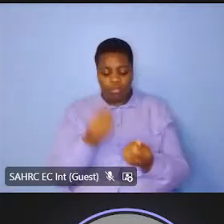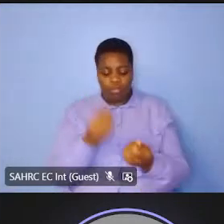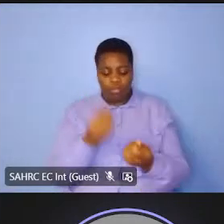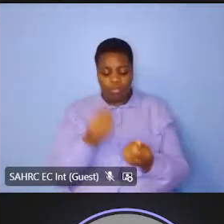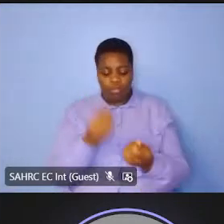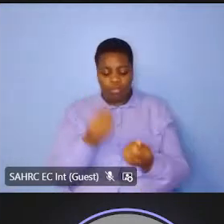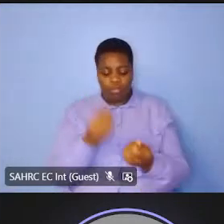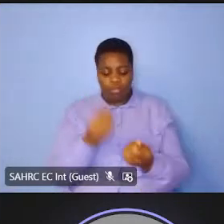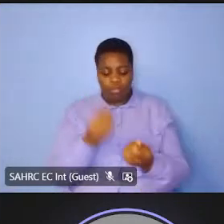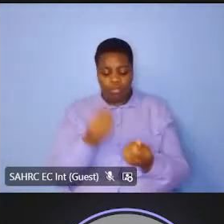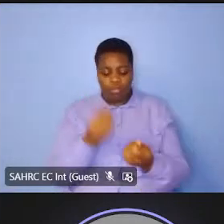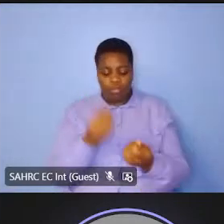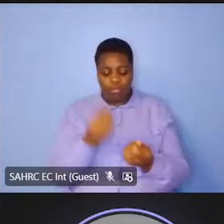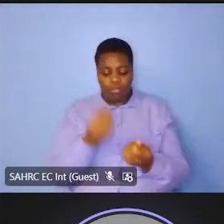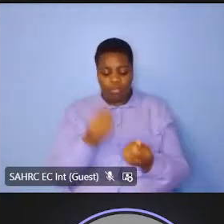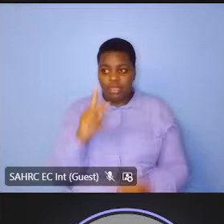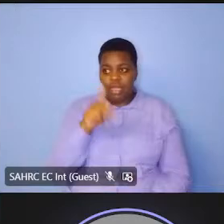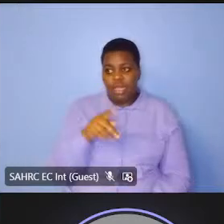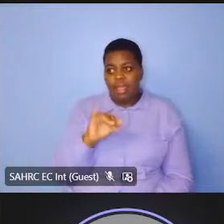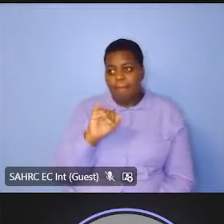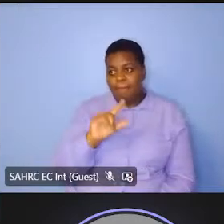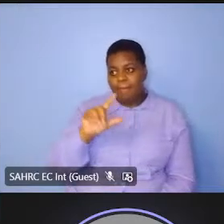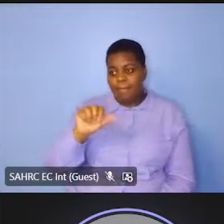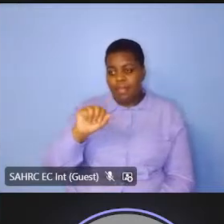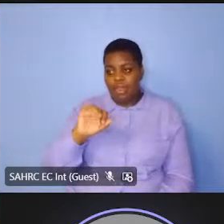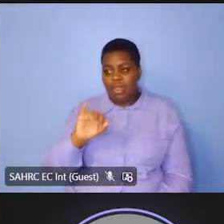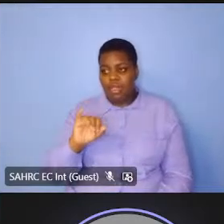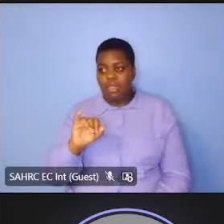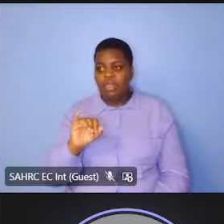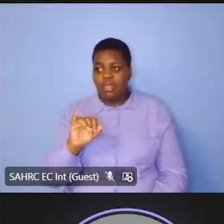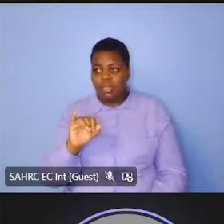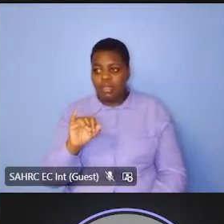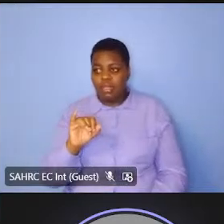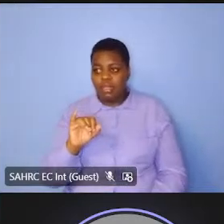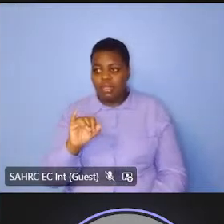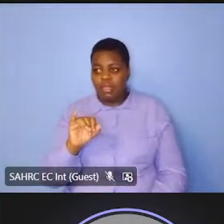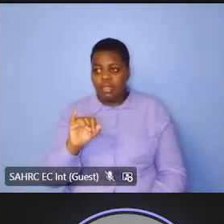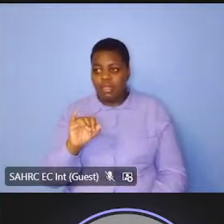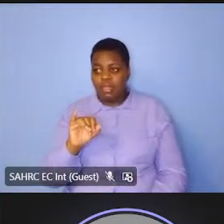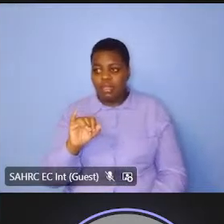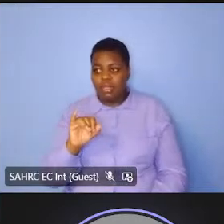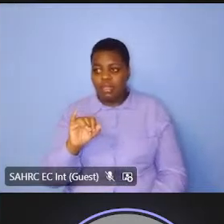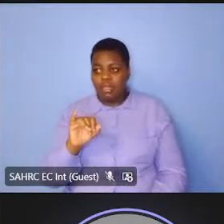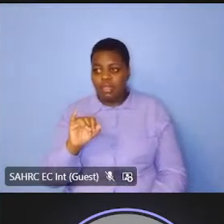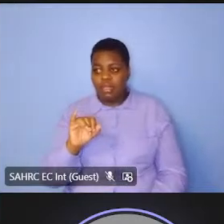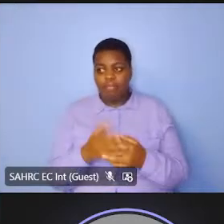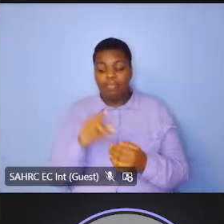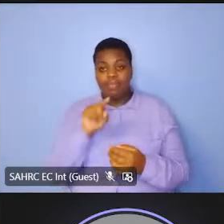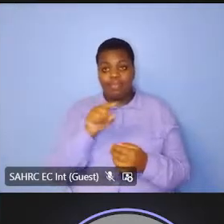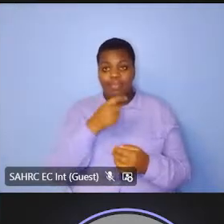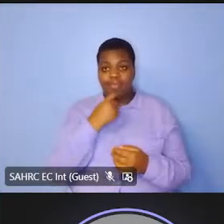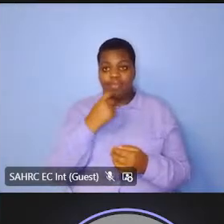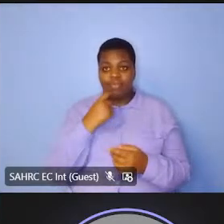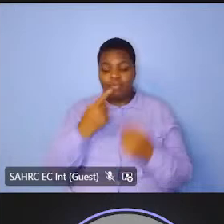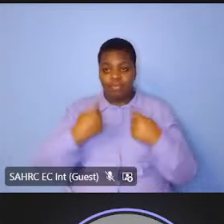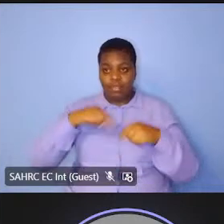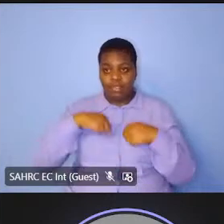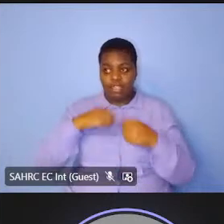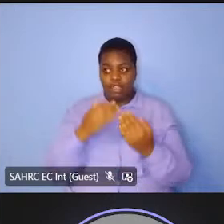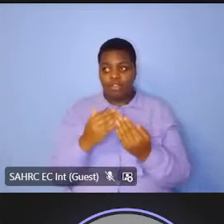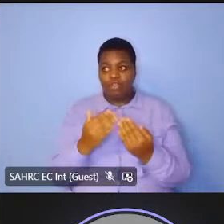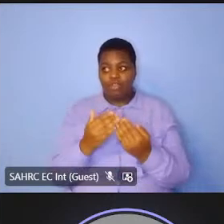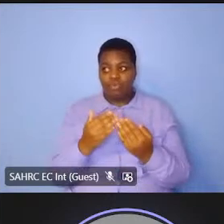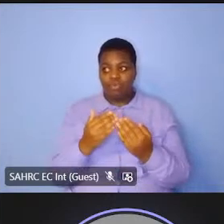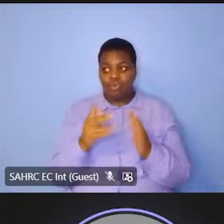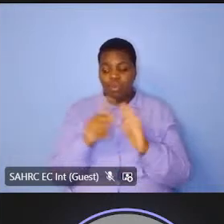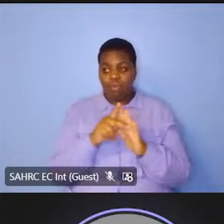the first one was the Pillay case, which dealt with the right to religion and culture. And that case said to us that school policies that